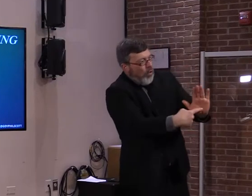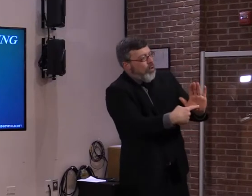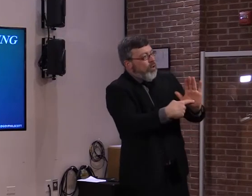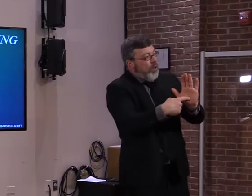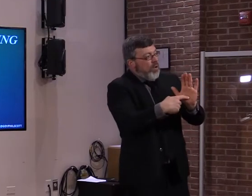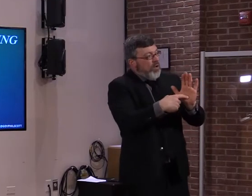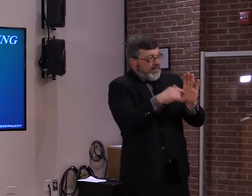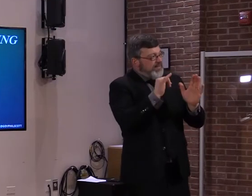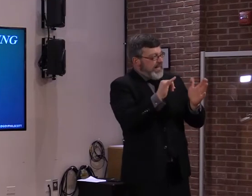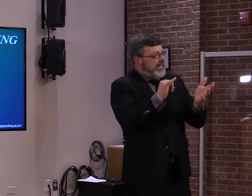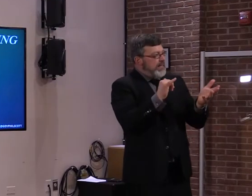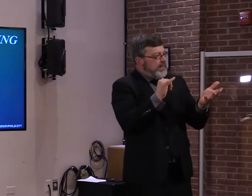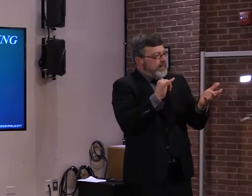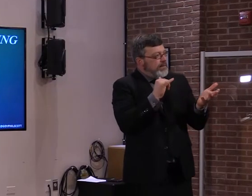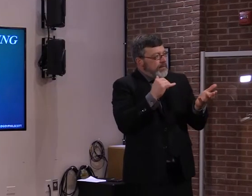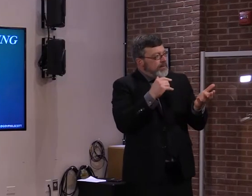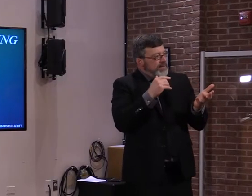you know,